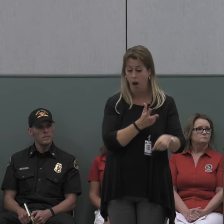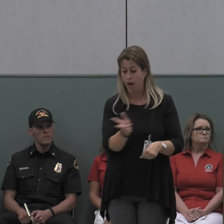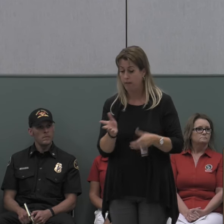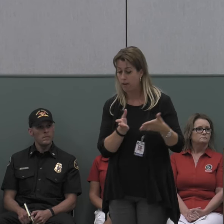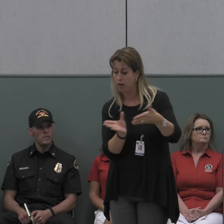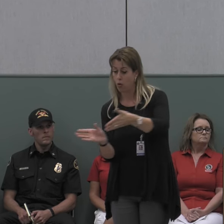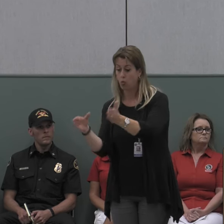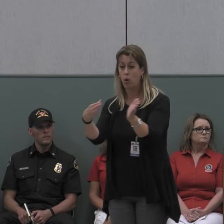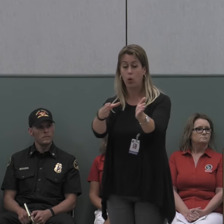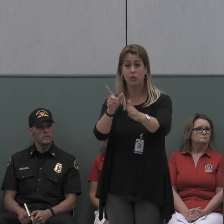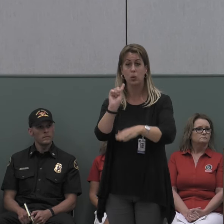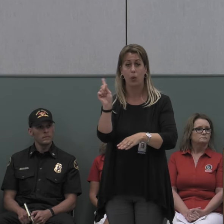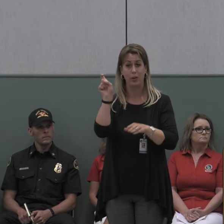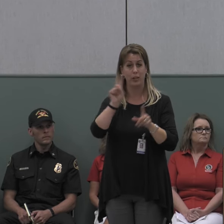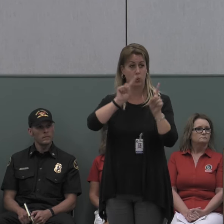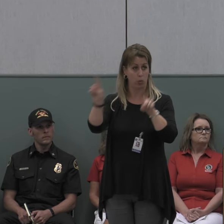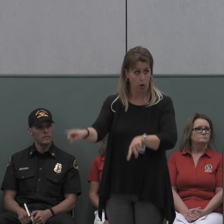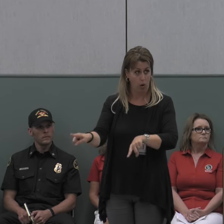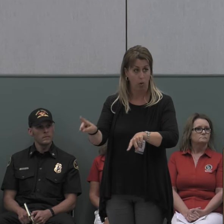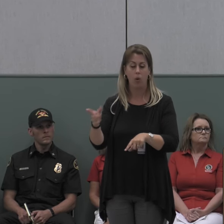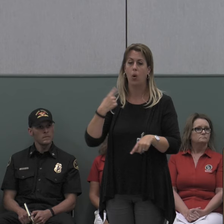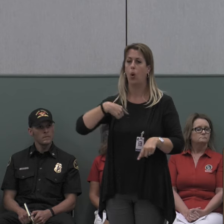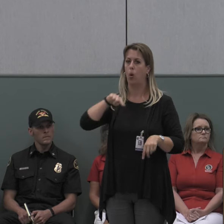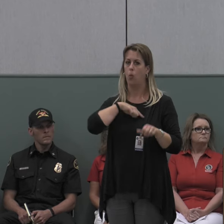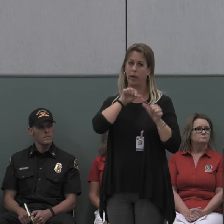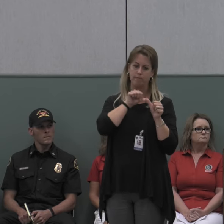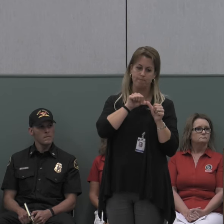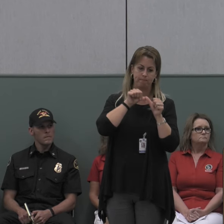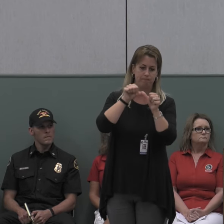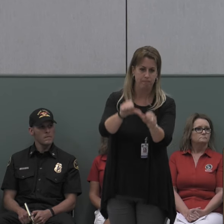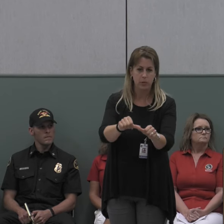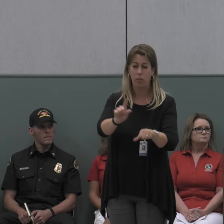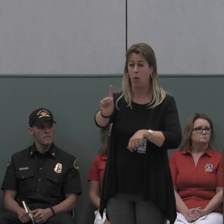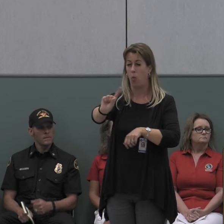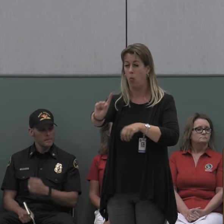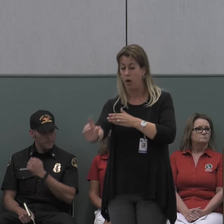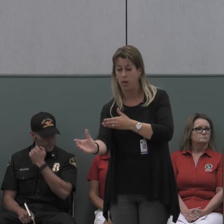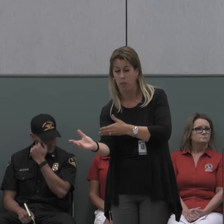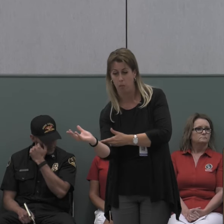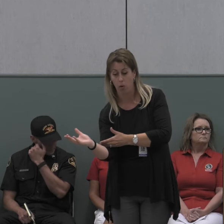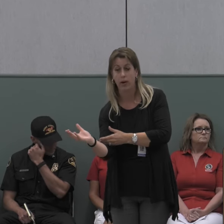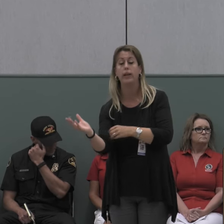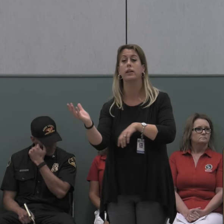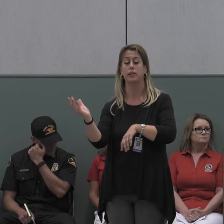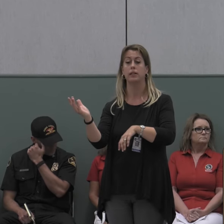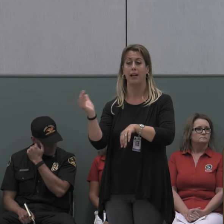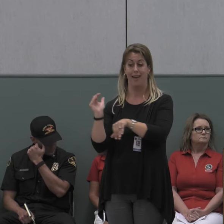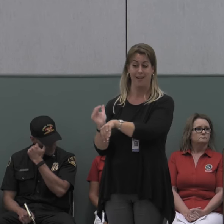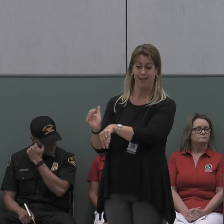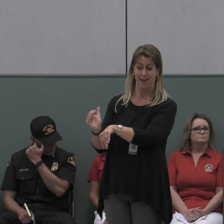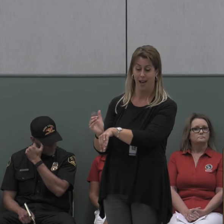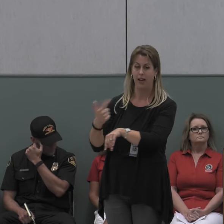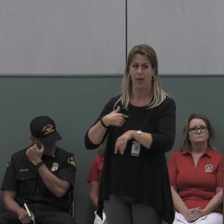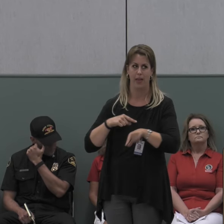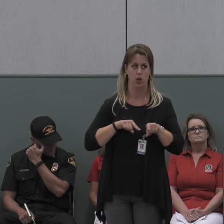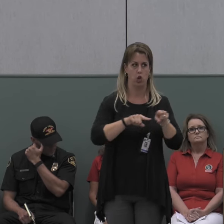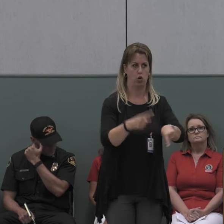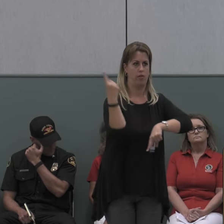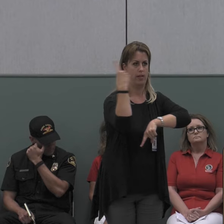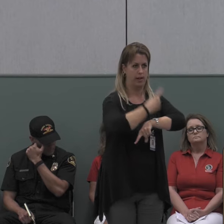after the first one, like I said, until 1 in the morning or so driving, and then we went back and looked at it in the daylight to make sure we didn't miss anything.